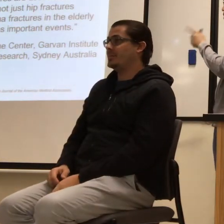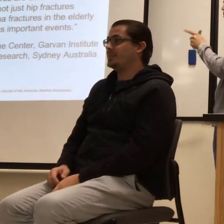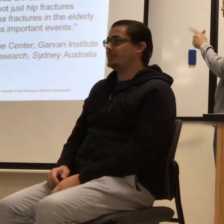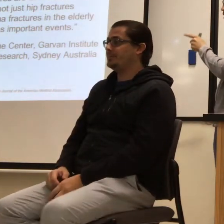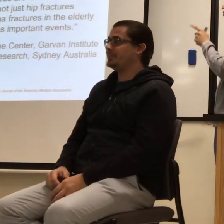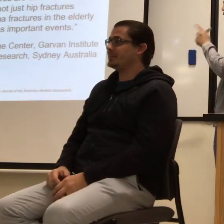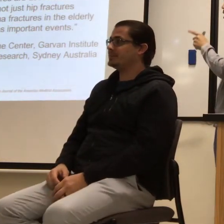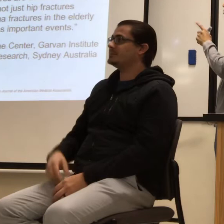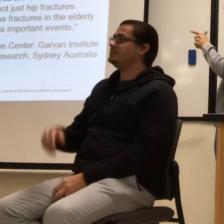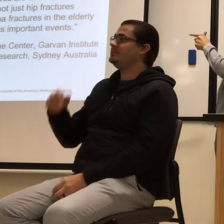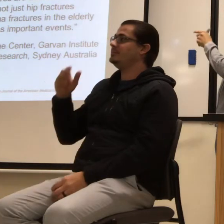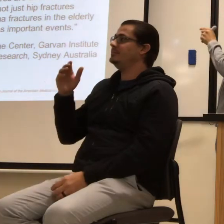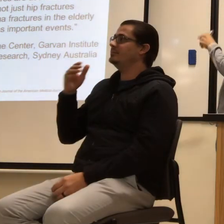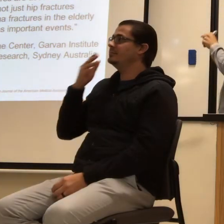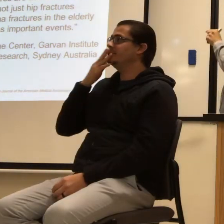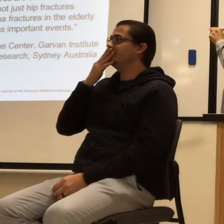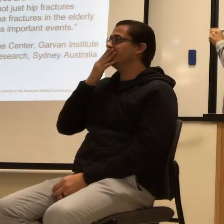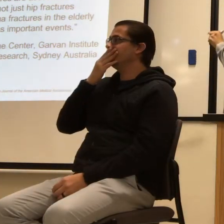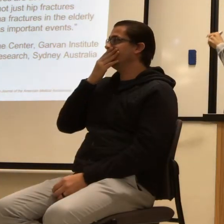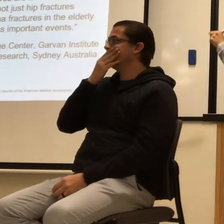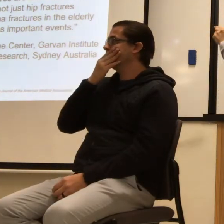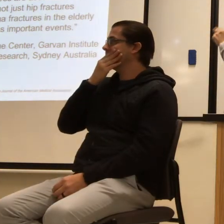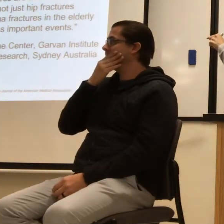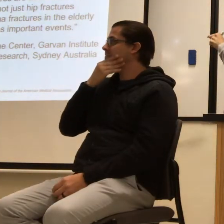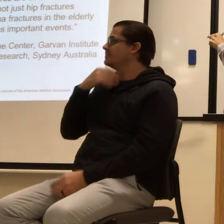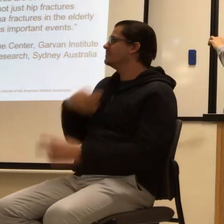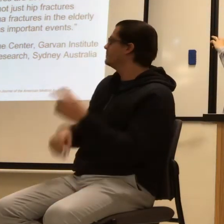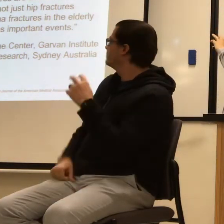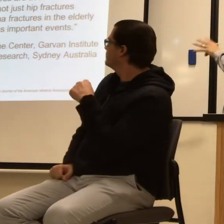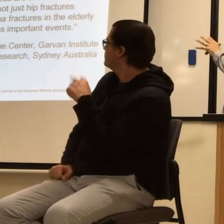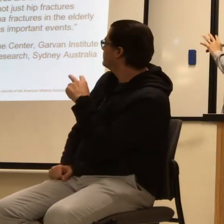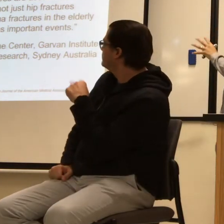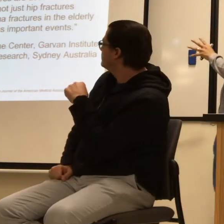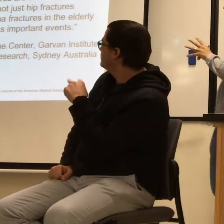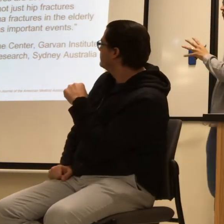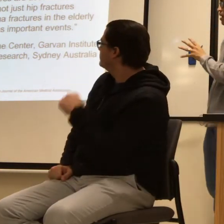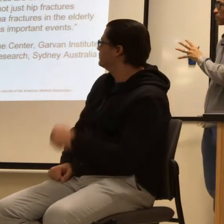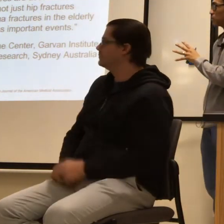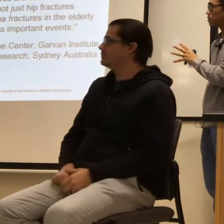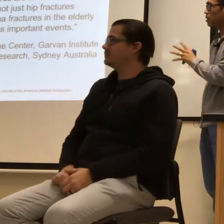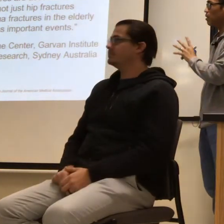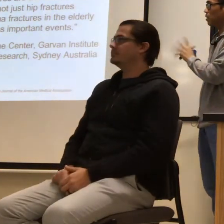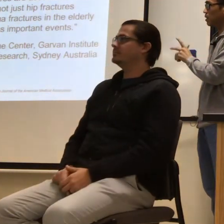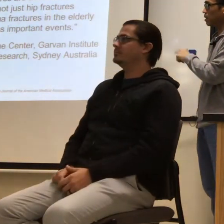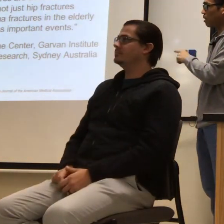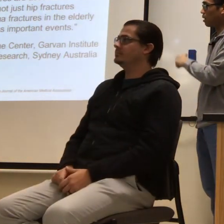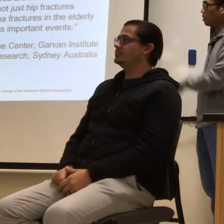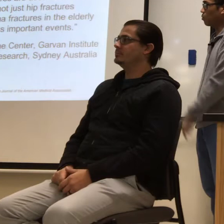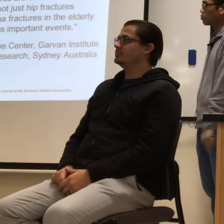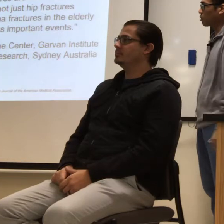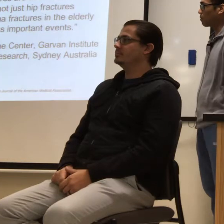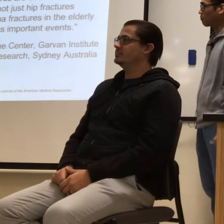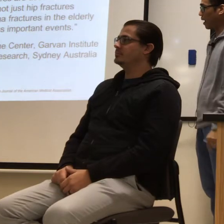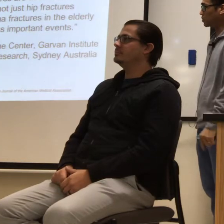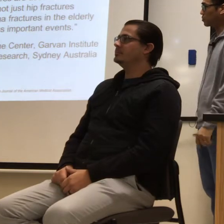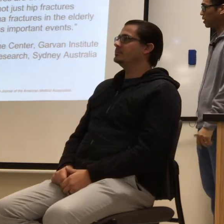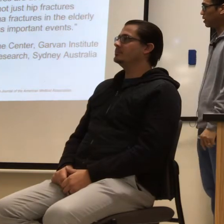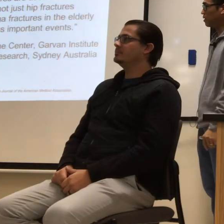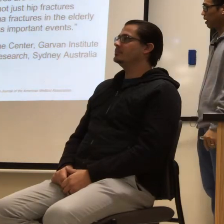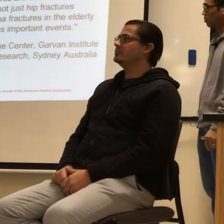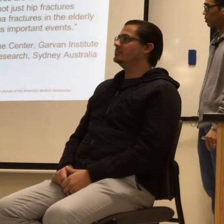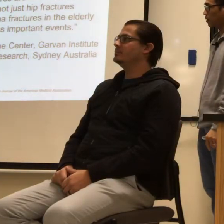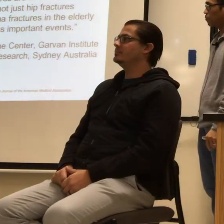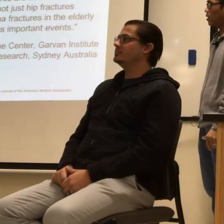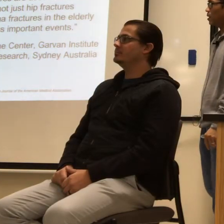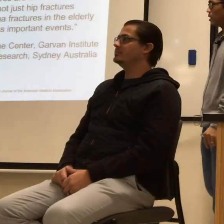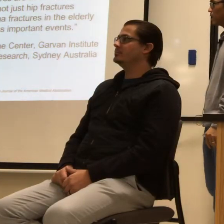all low trauma fractures are associated with premature mortality, not just hip fractures. Thus, all low trauma fractures in